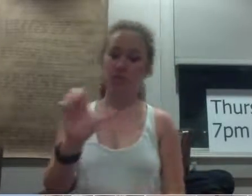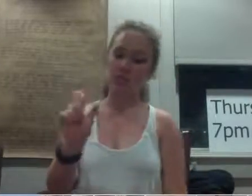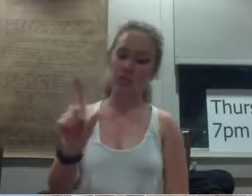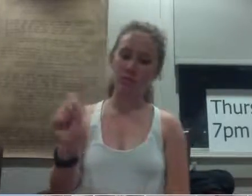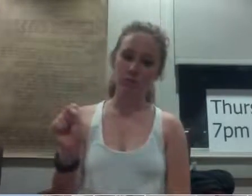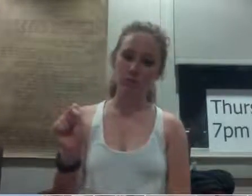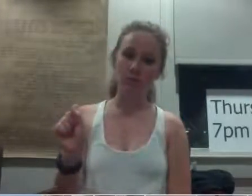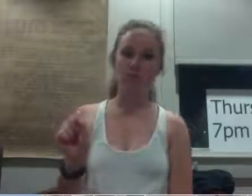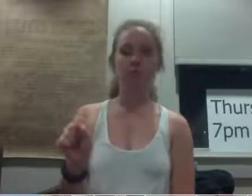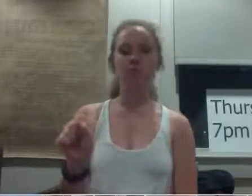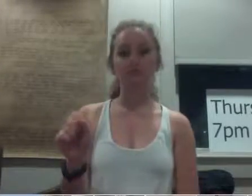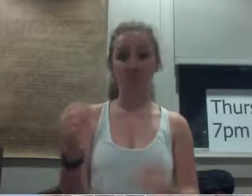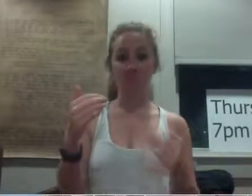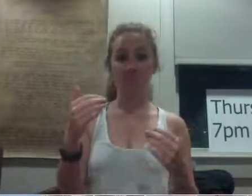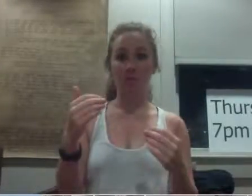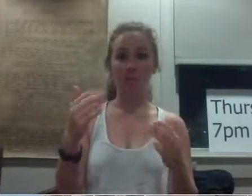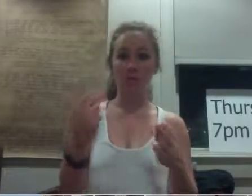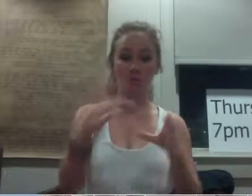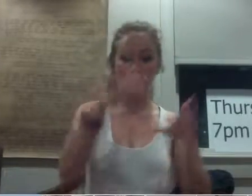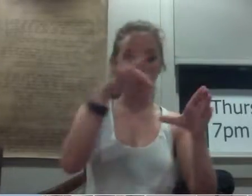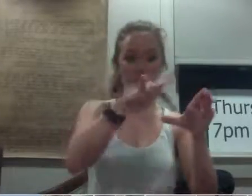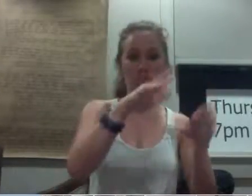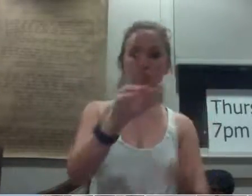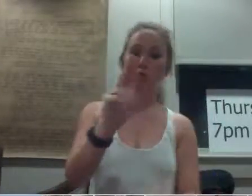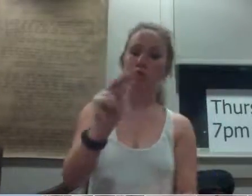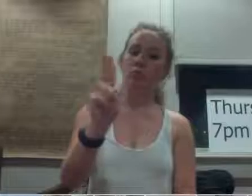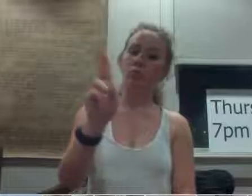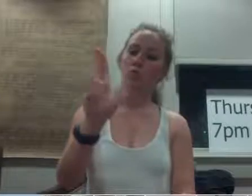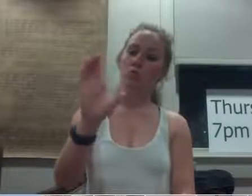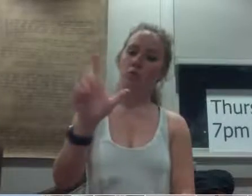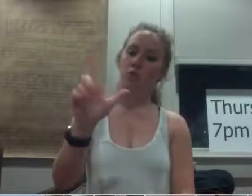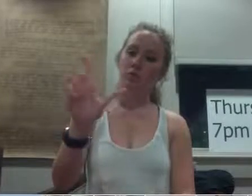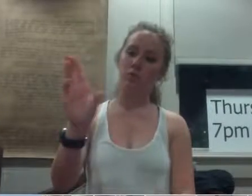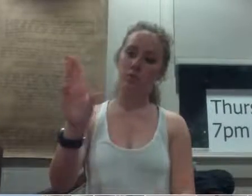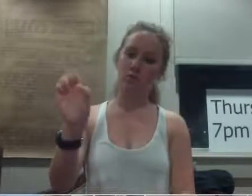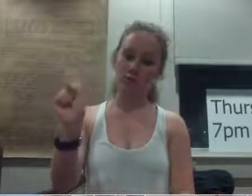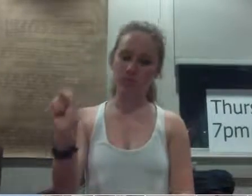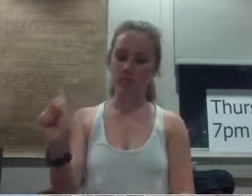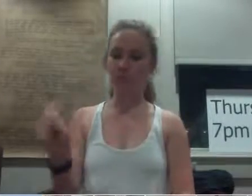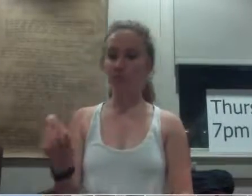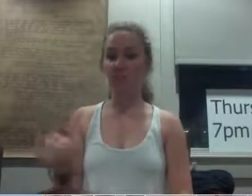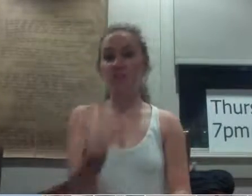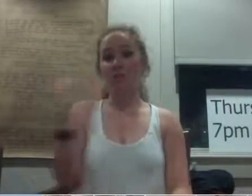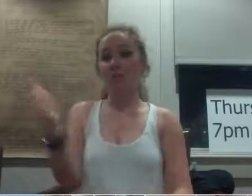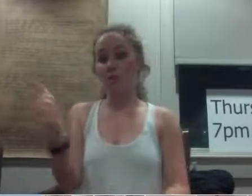And there's different cells, and the middle has is the nucleus.